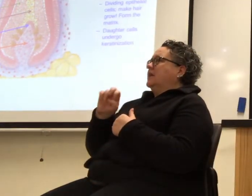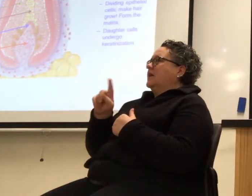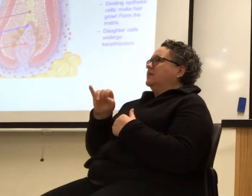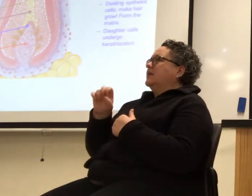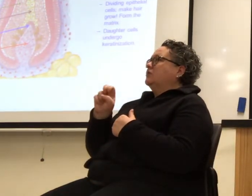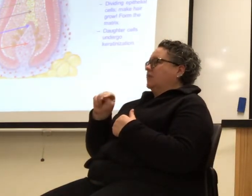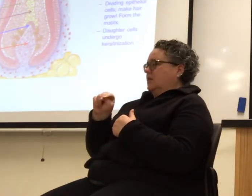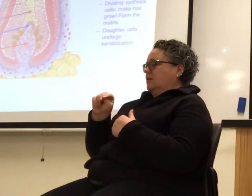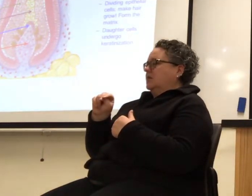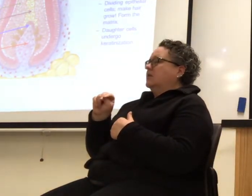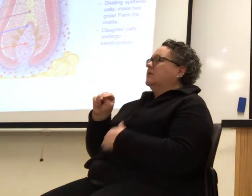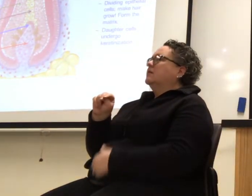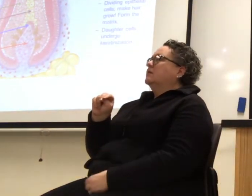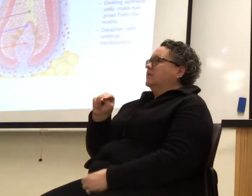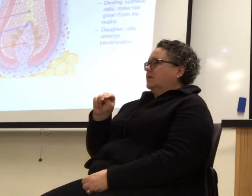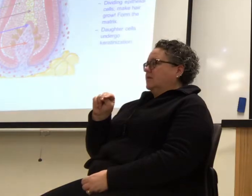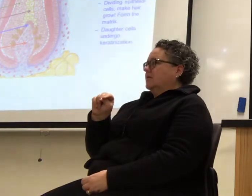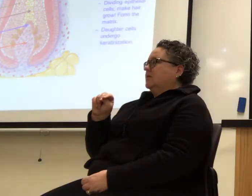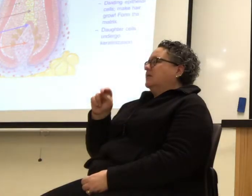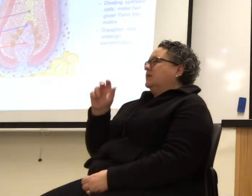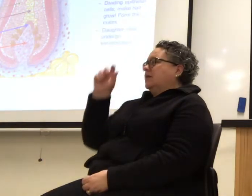Hair bulb.